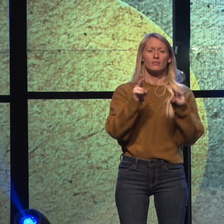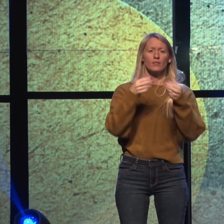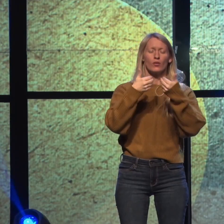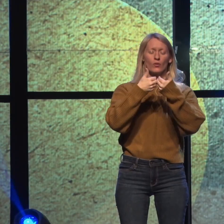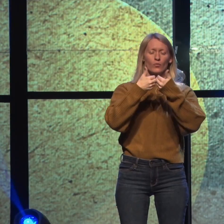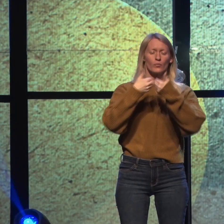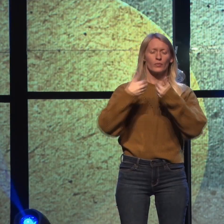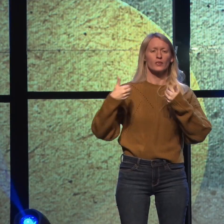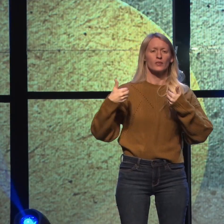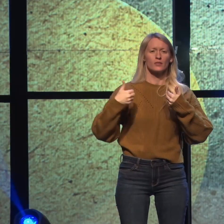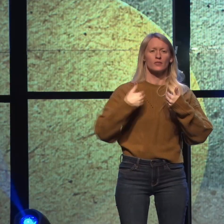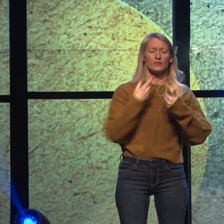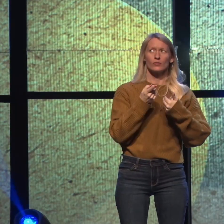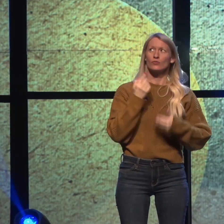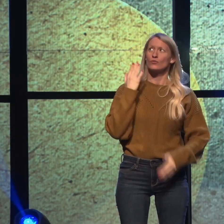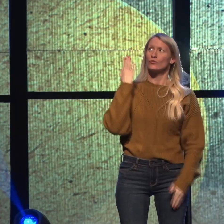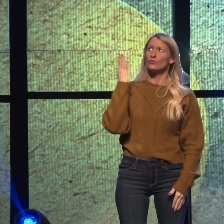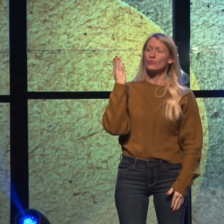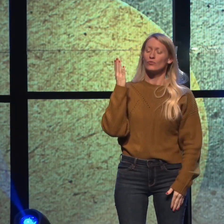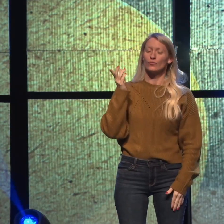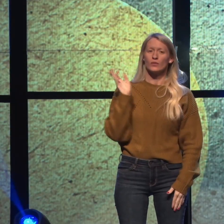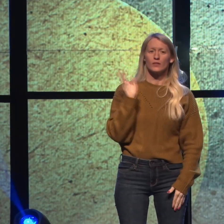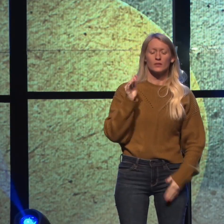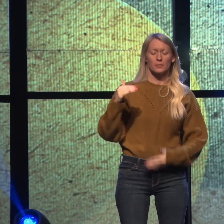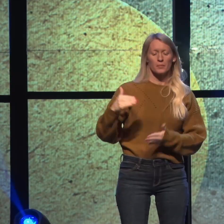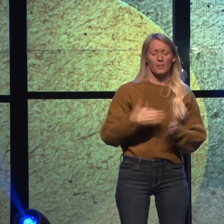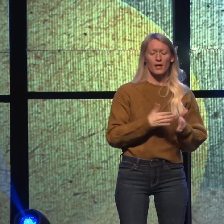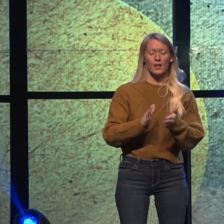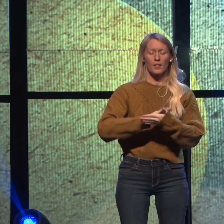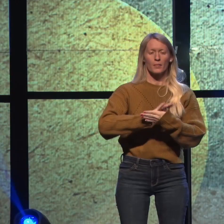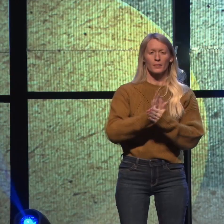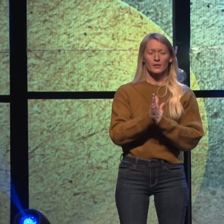to you, to this path of peace?